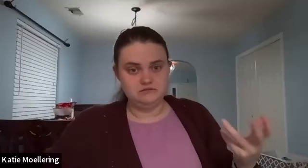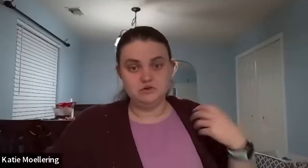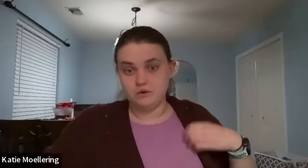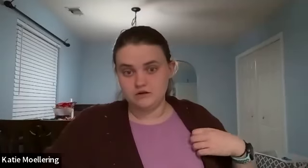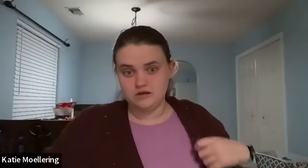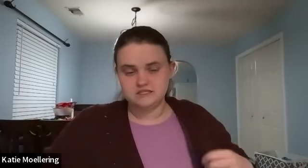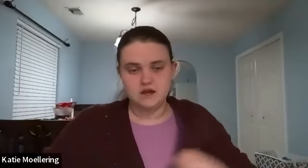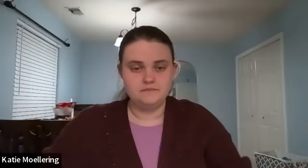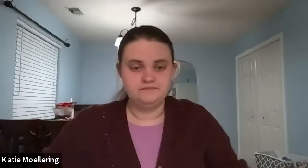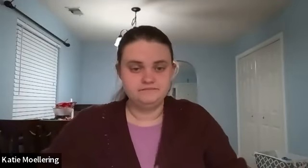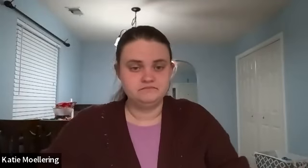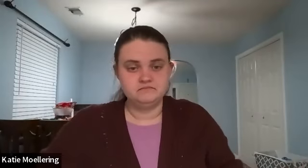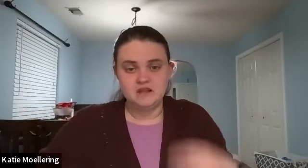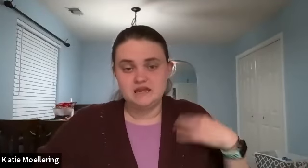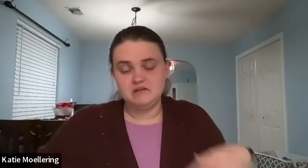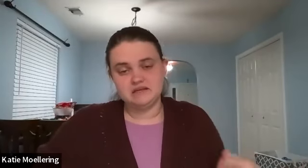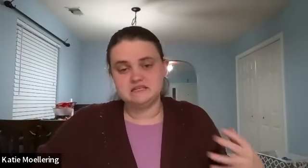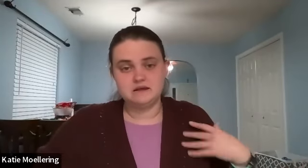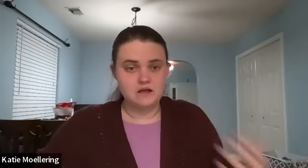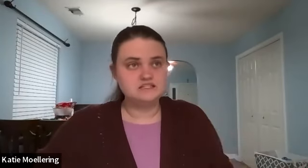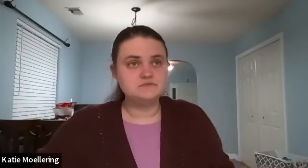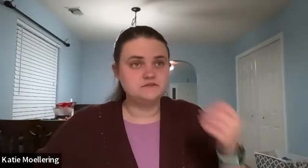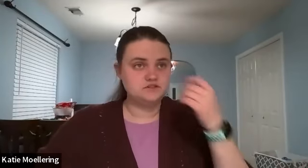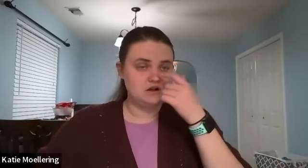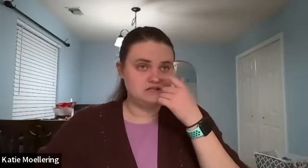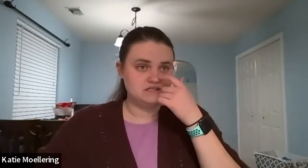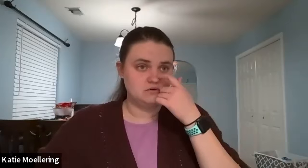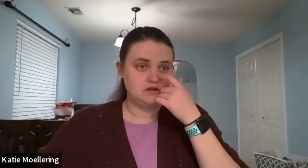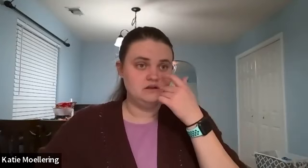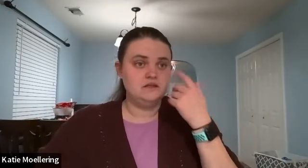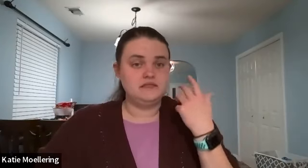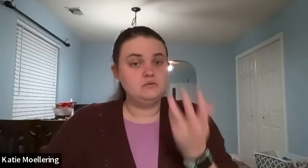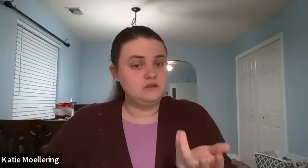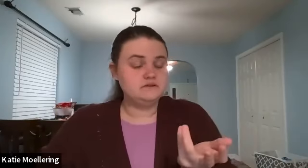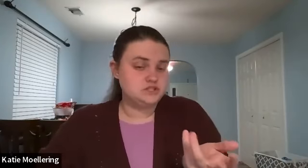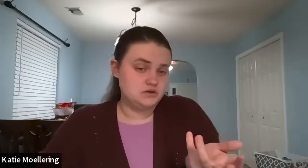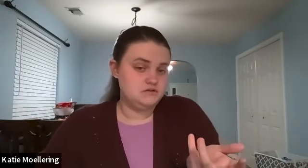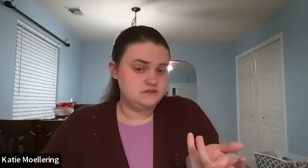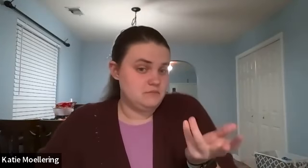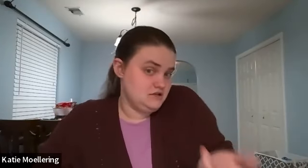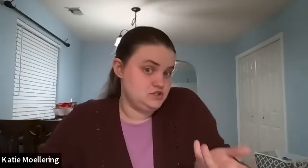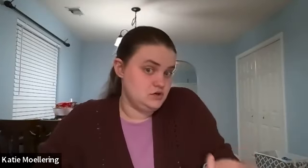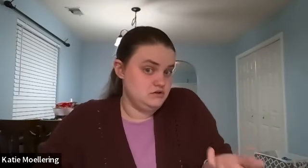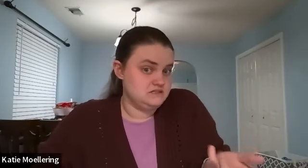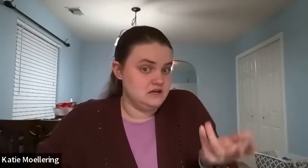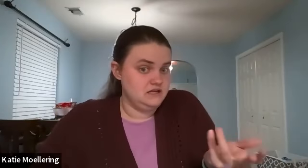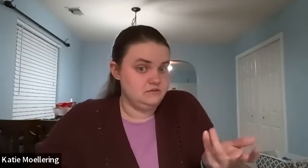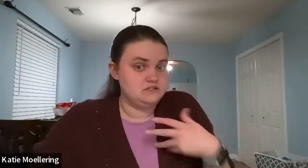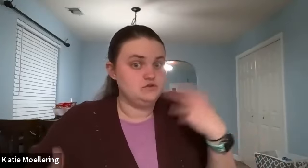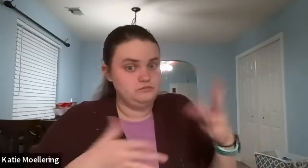your point across. And like I said, a lot of times if you're talking to someone, they will even show you that they might show you the sign anyway, so you pick